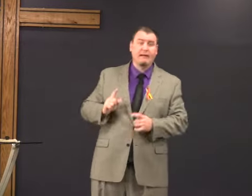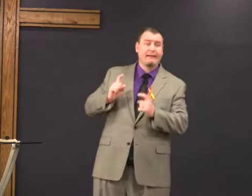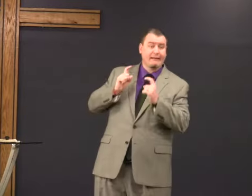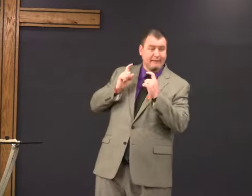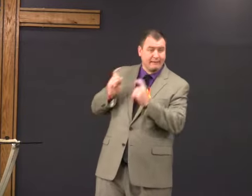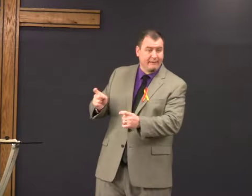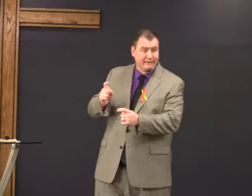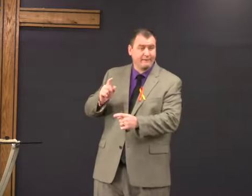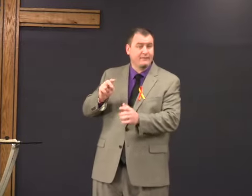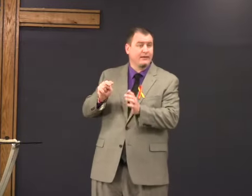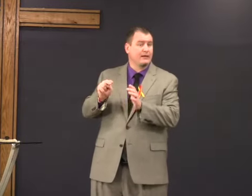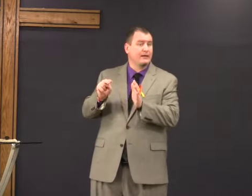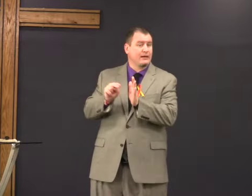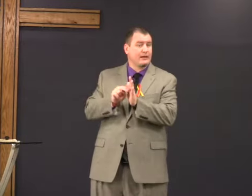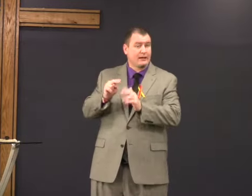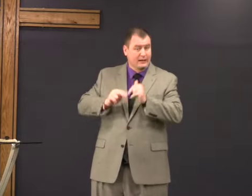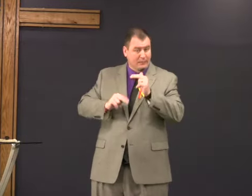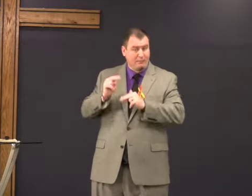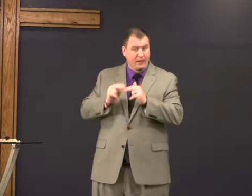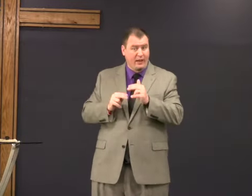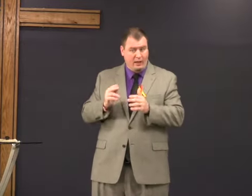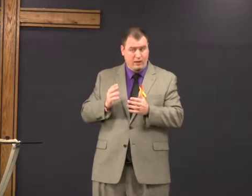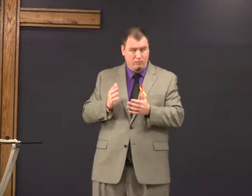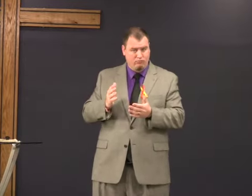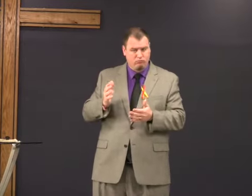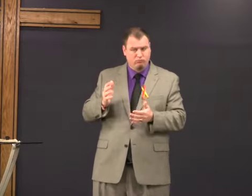Not only did the king give Nehemiah